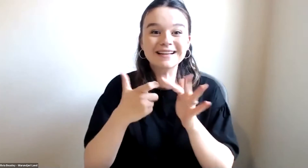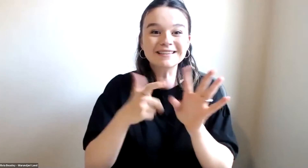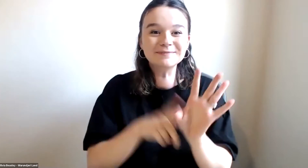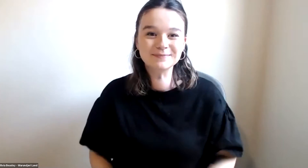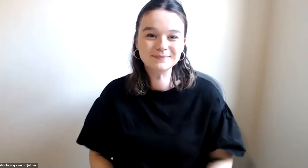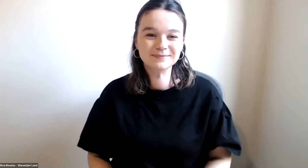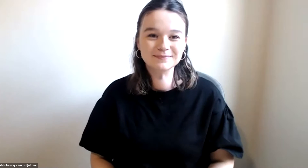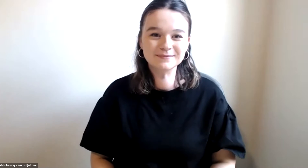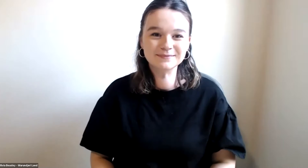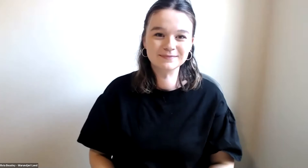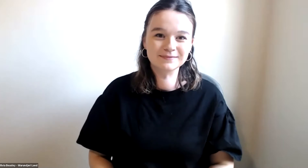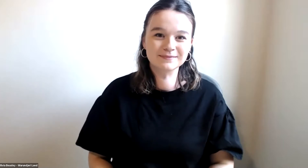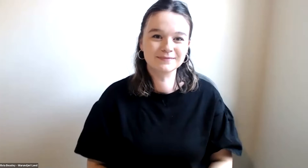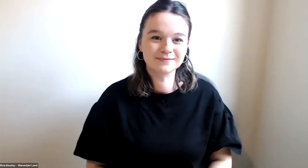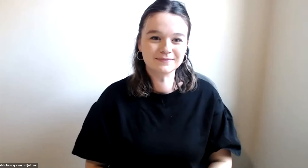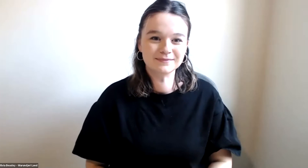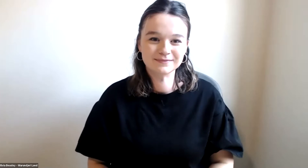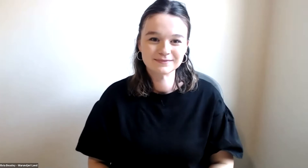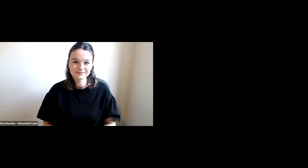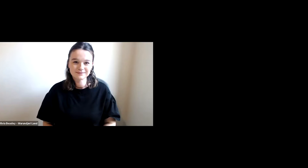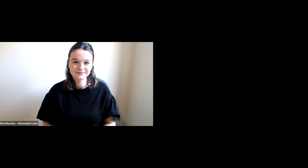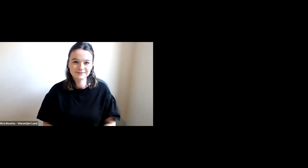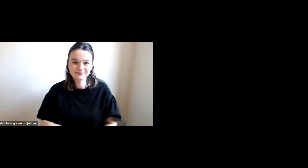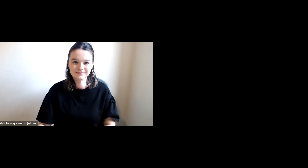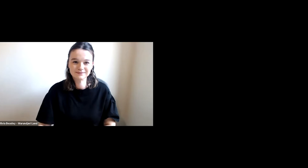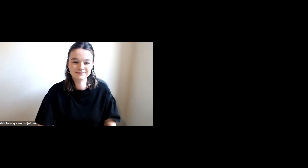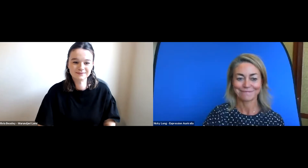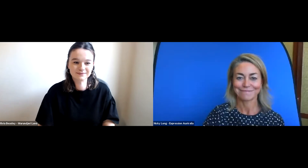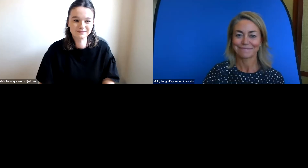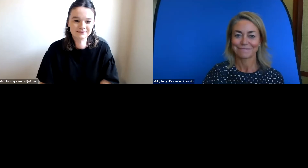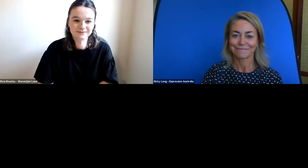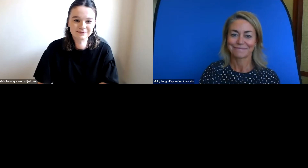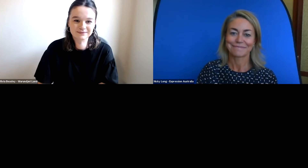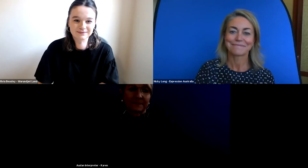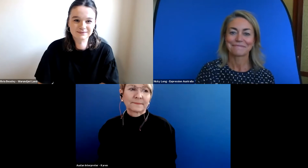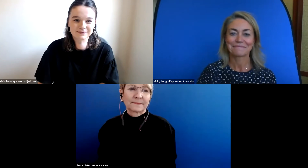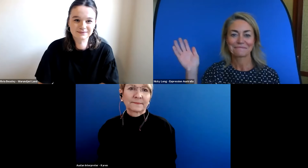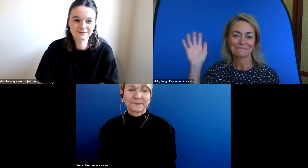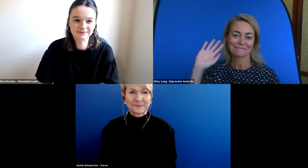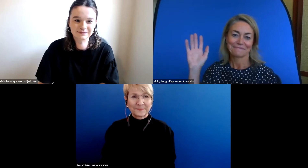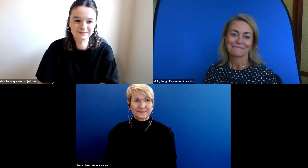with Expression Australia for the past 4 months. So join us online, Nicky.